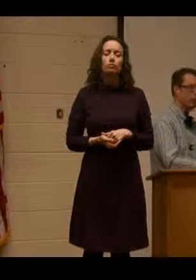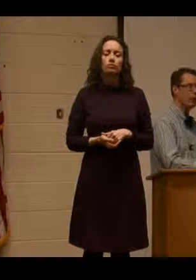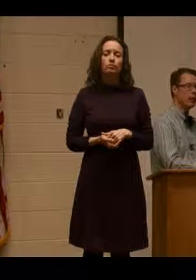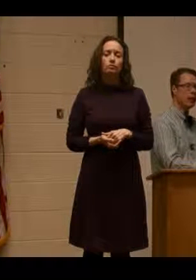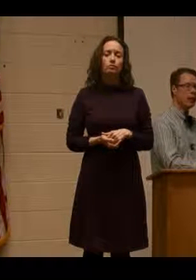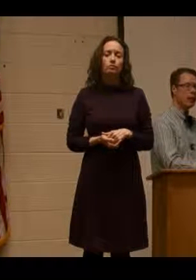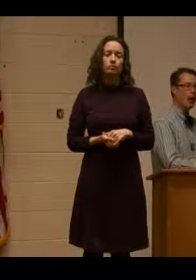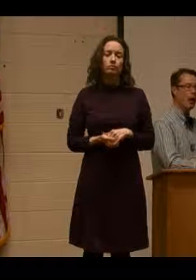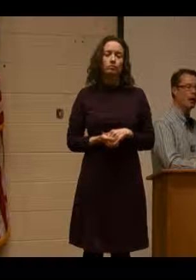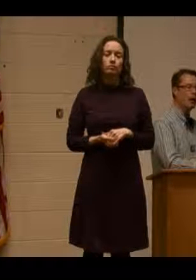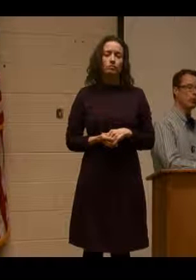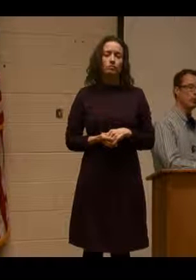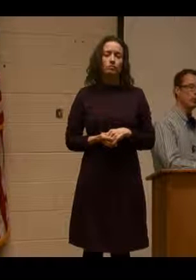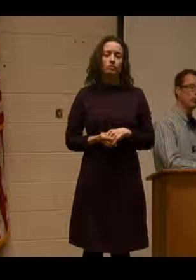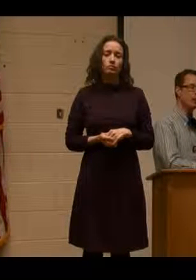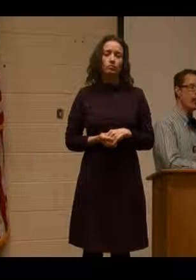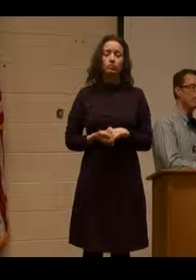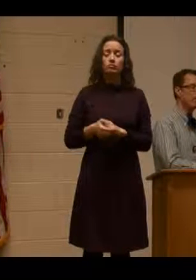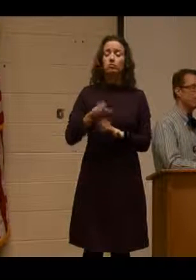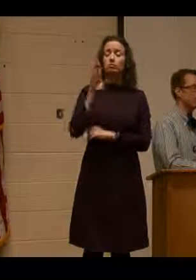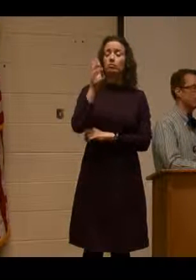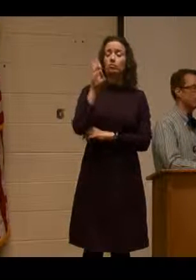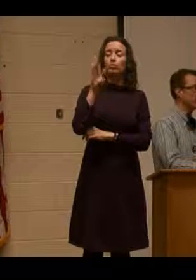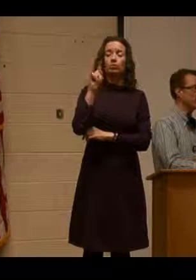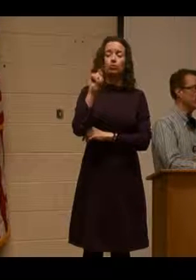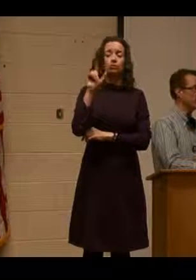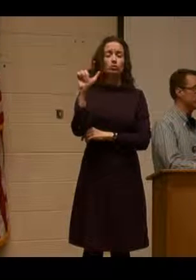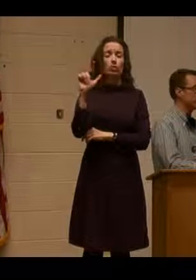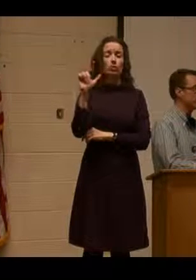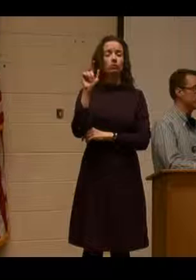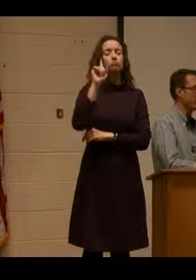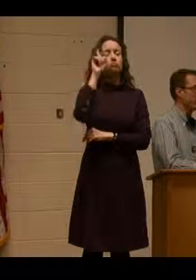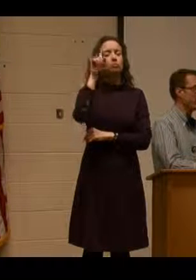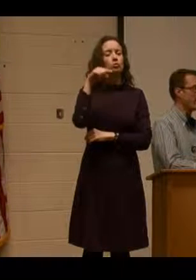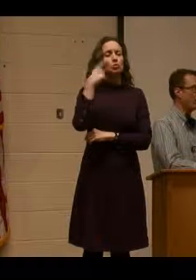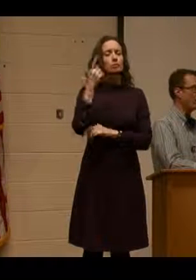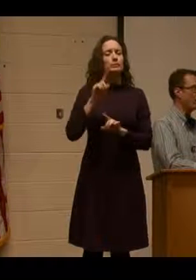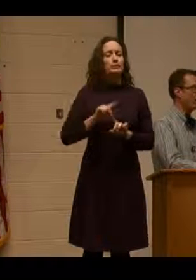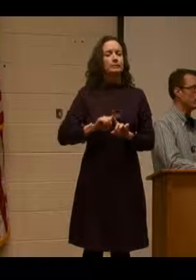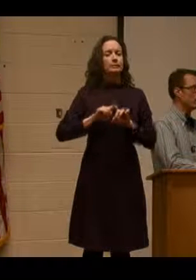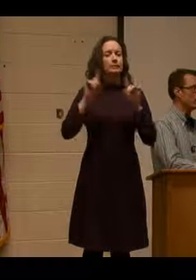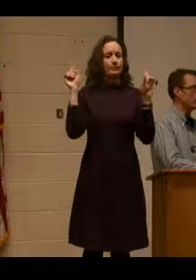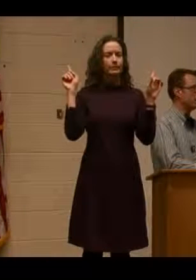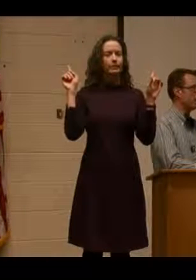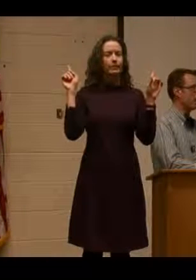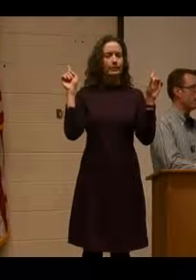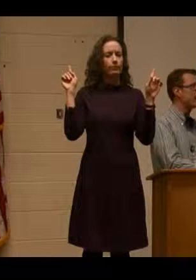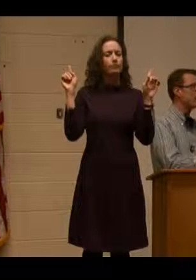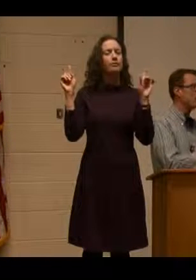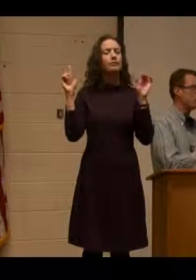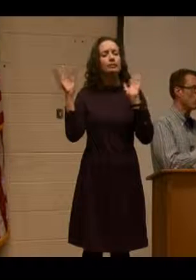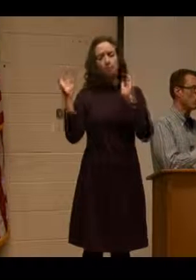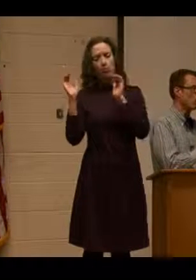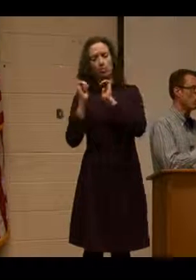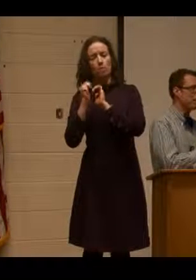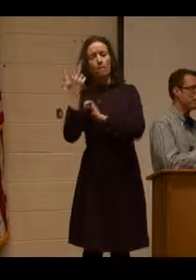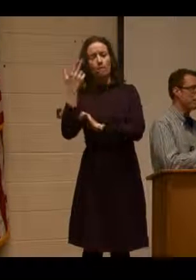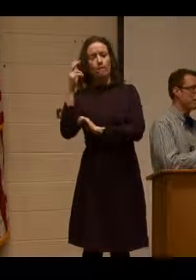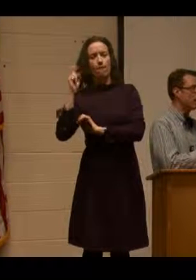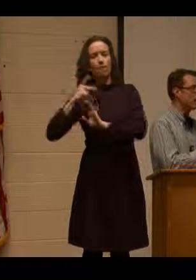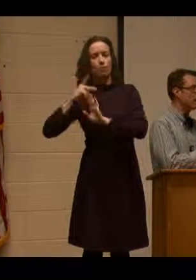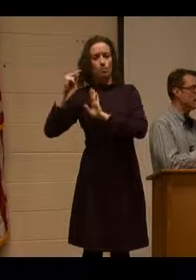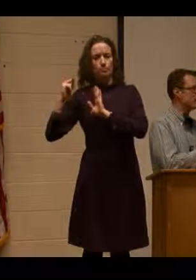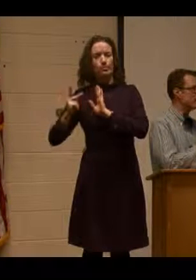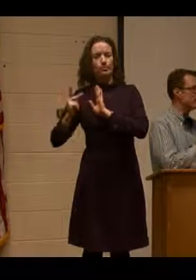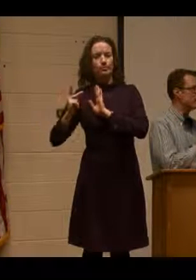Bridges to Life looks very different than our high school program, because it's not